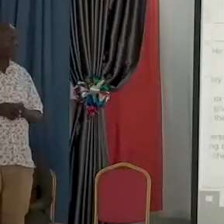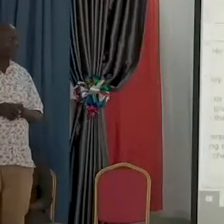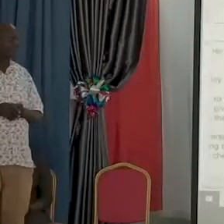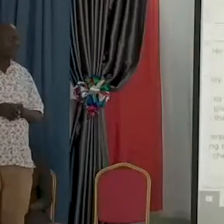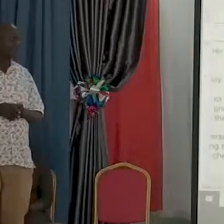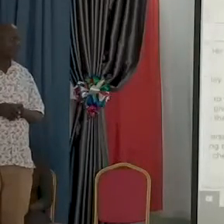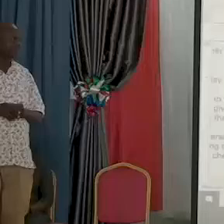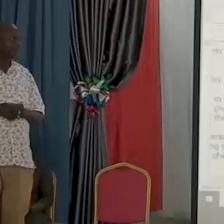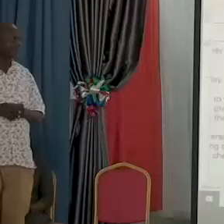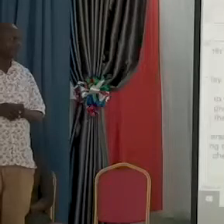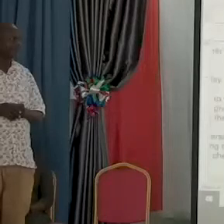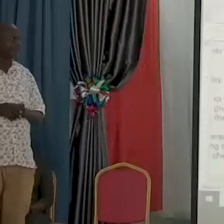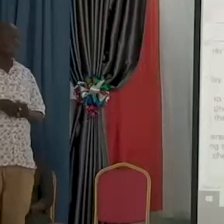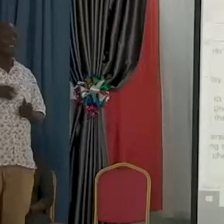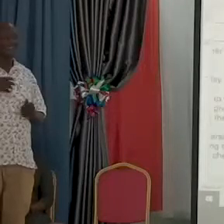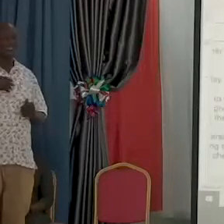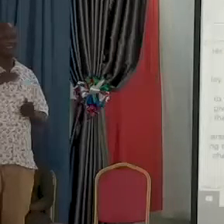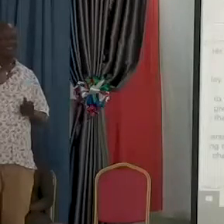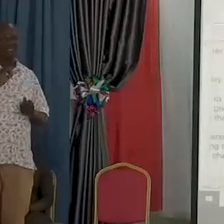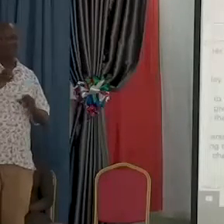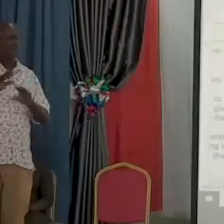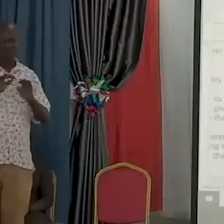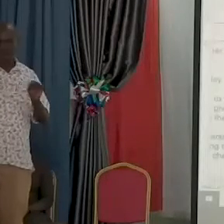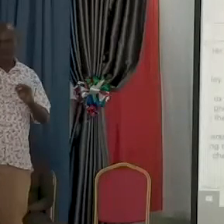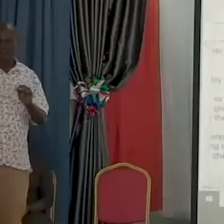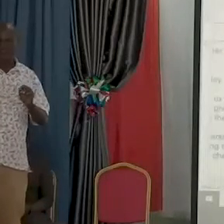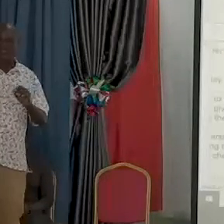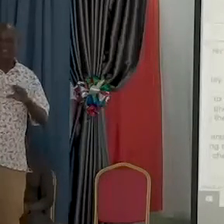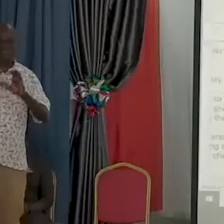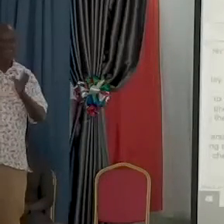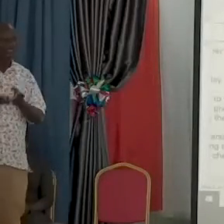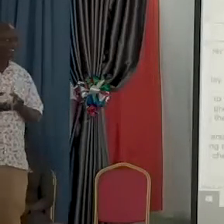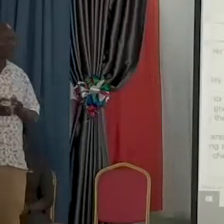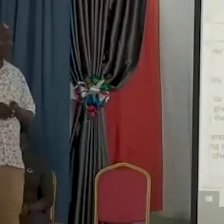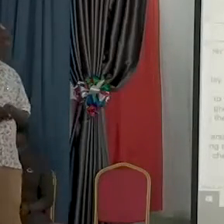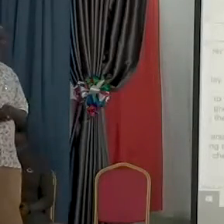This kid has cerebral palsy. How's she going to move around the classroom?